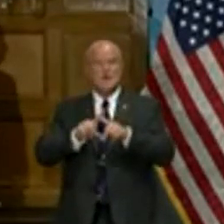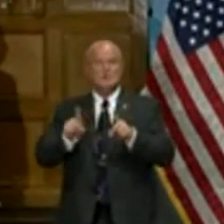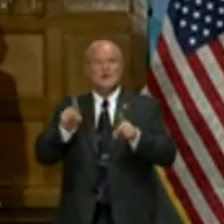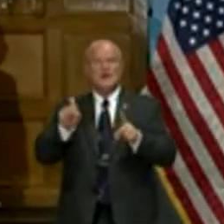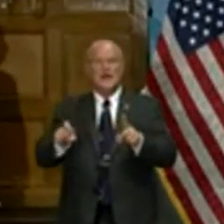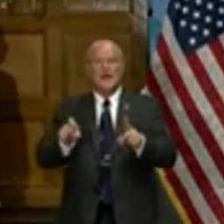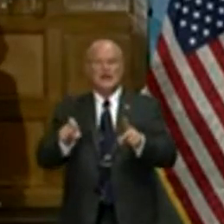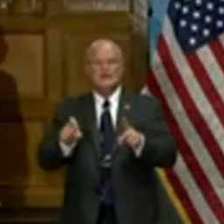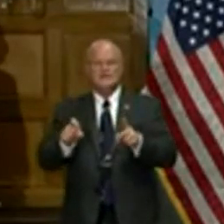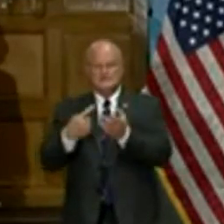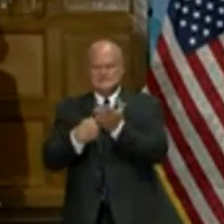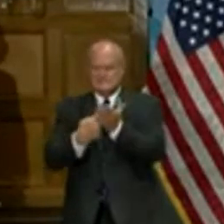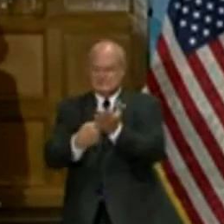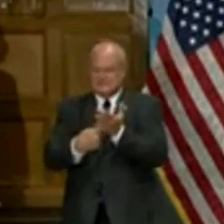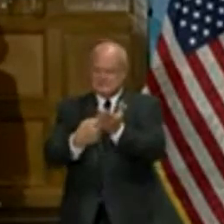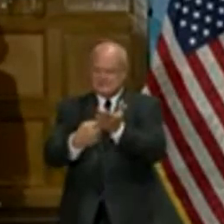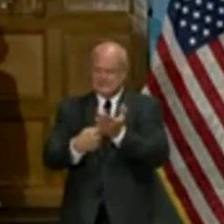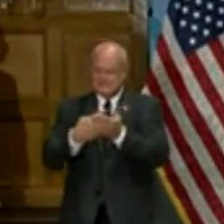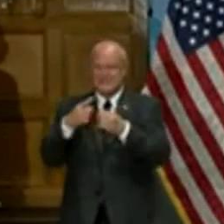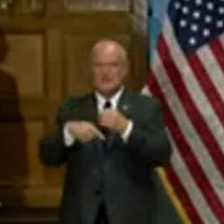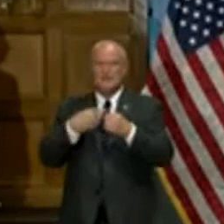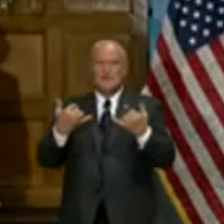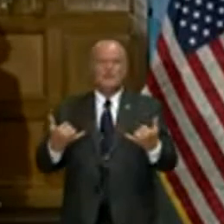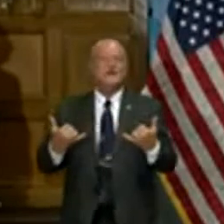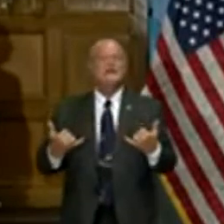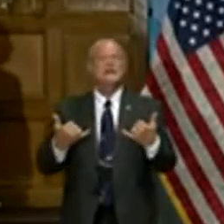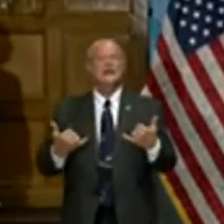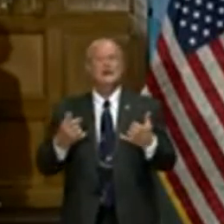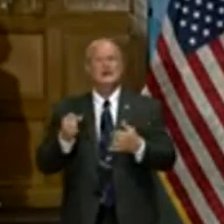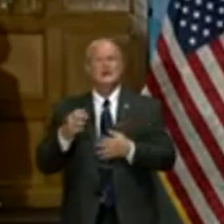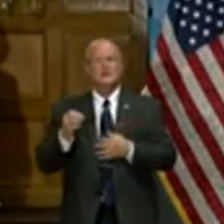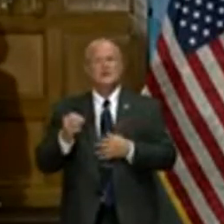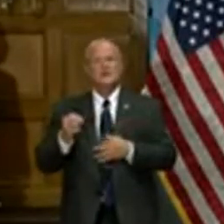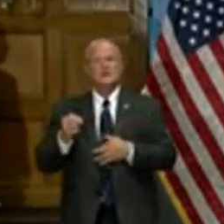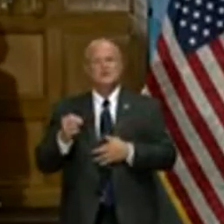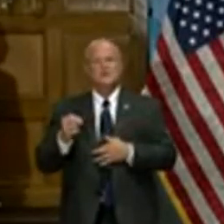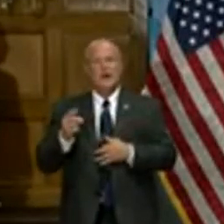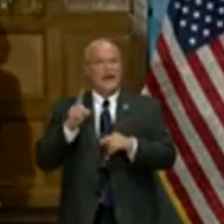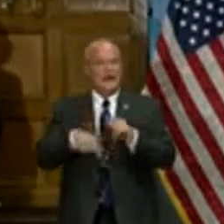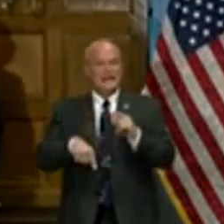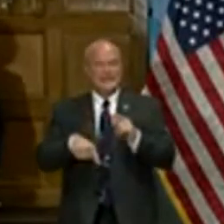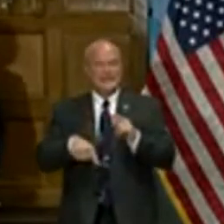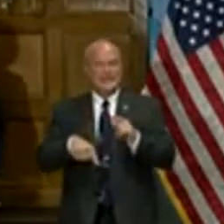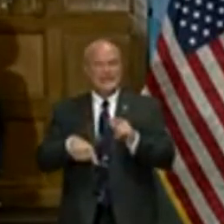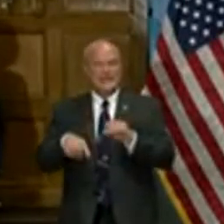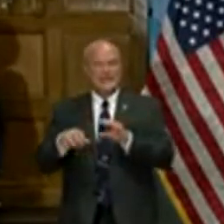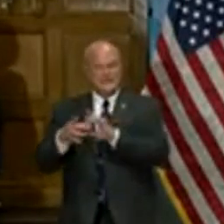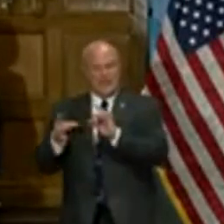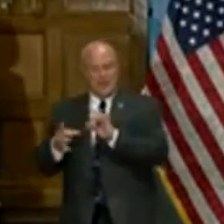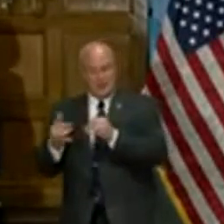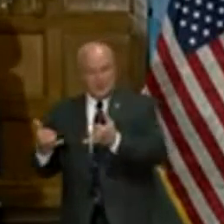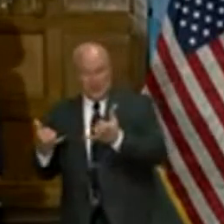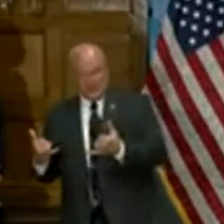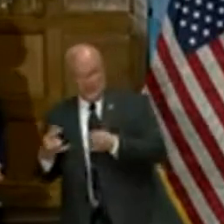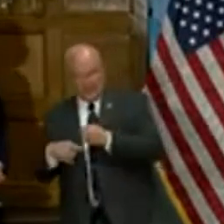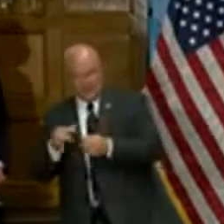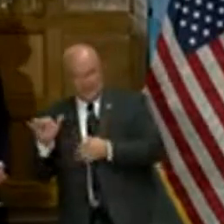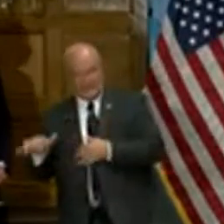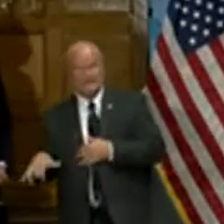we have pending litigation on right now, so can't really comment a whole lot